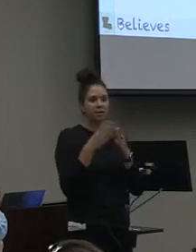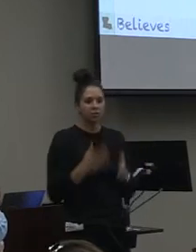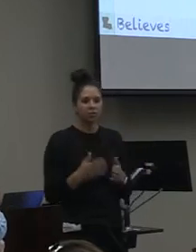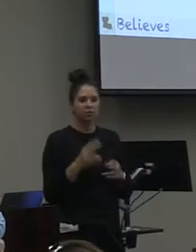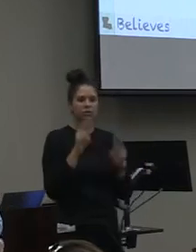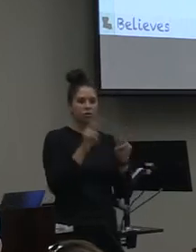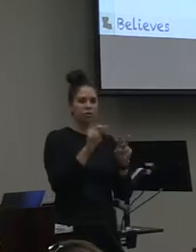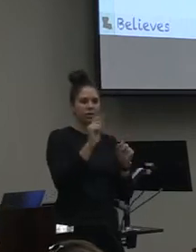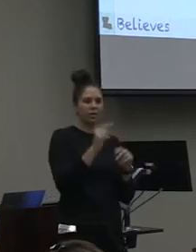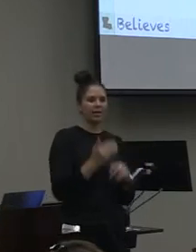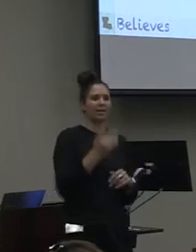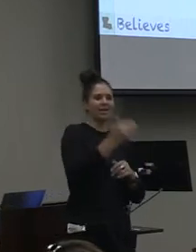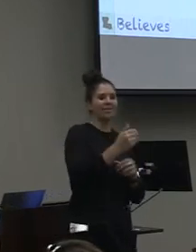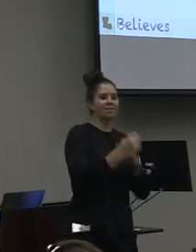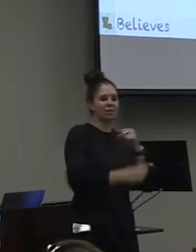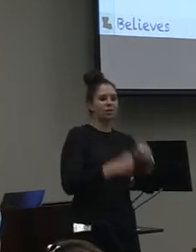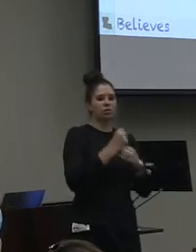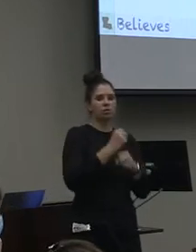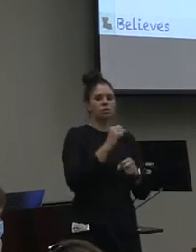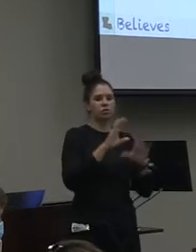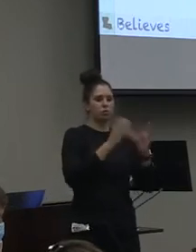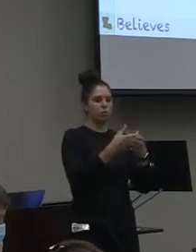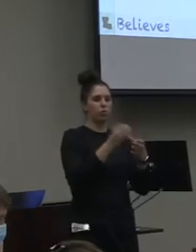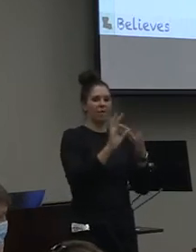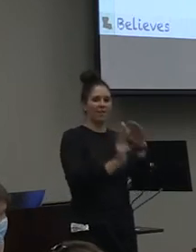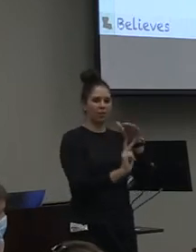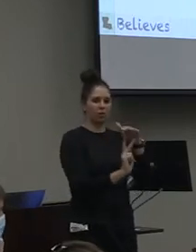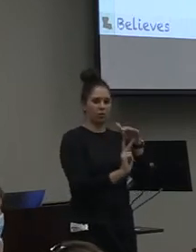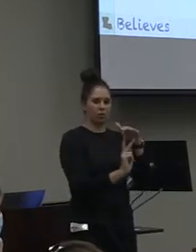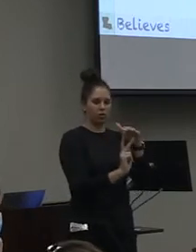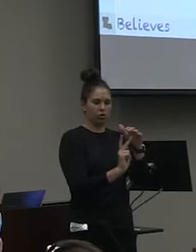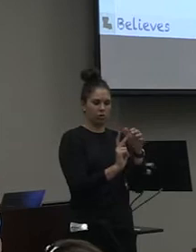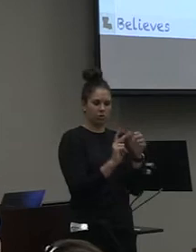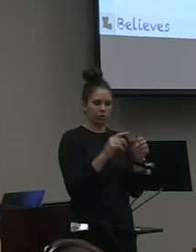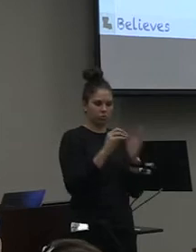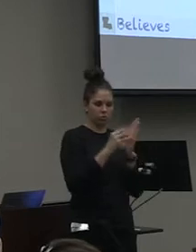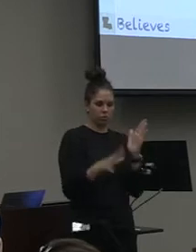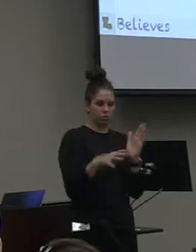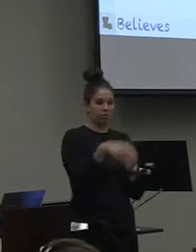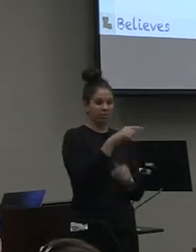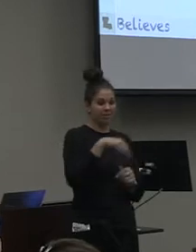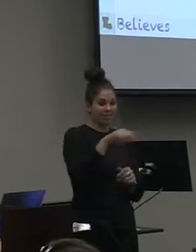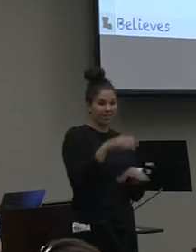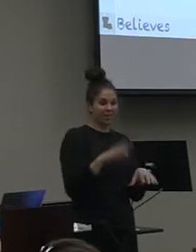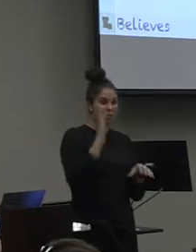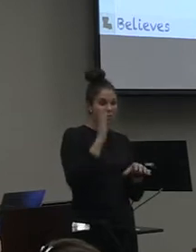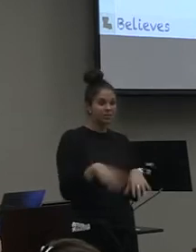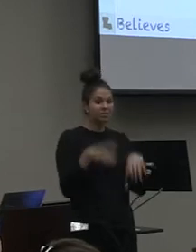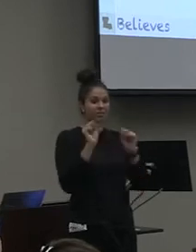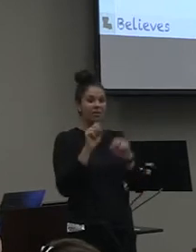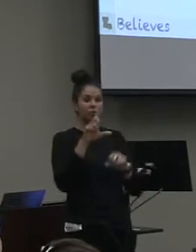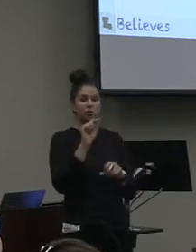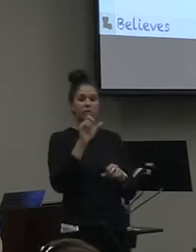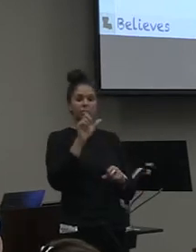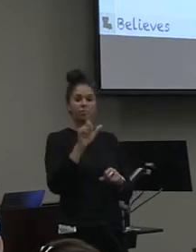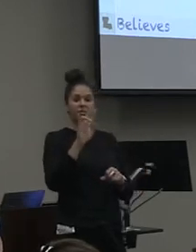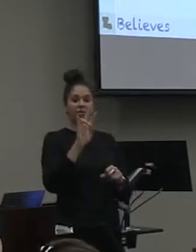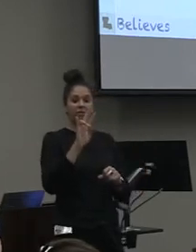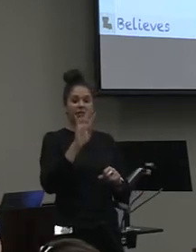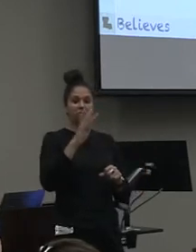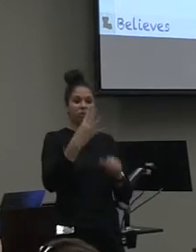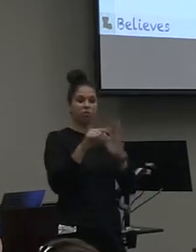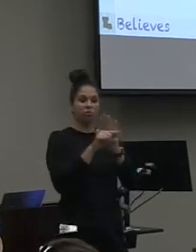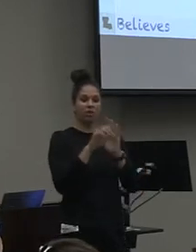look at next year's cohort of kindergartners, when they take the 2027 fourth grade